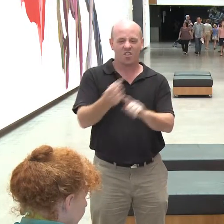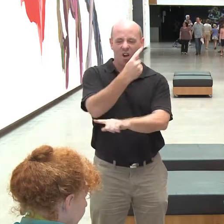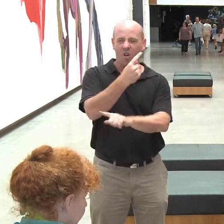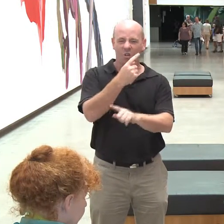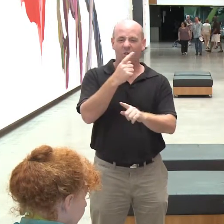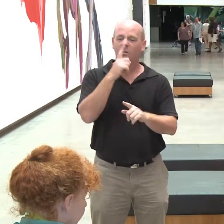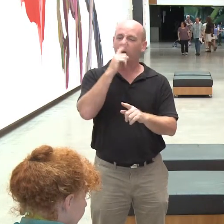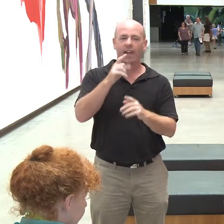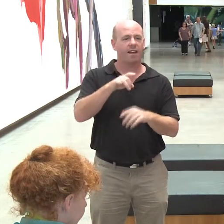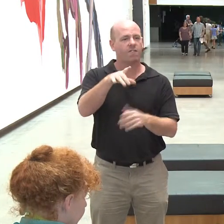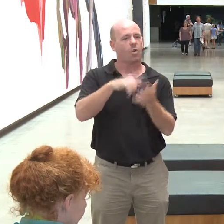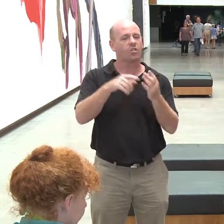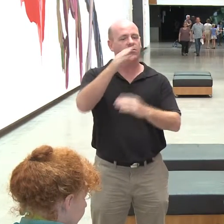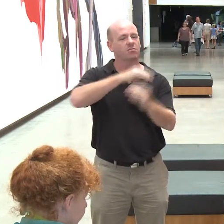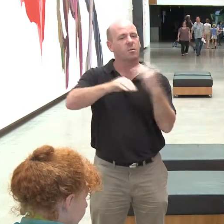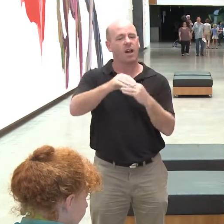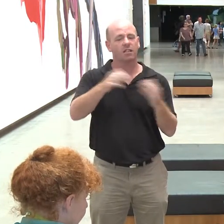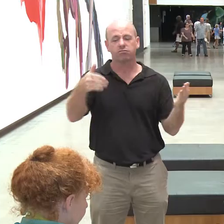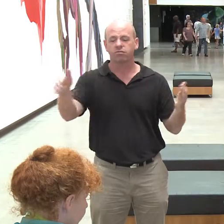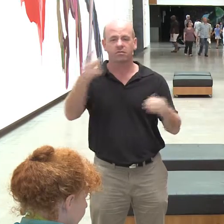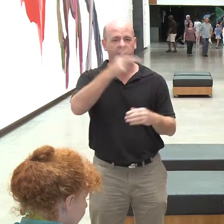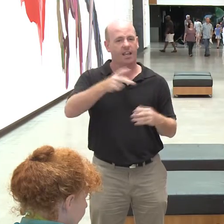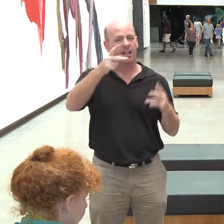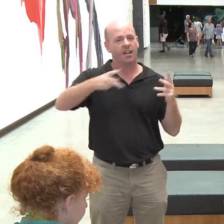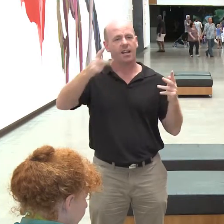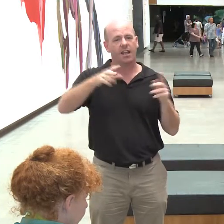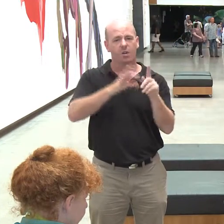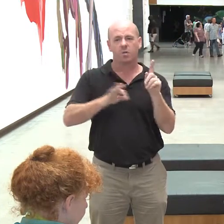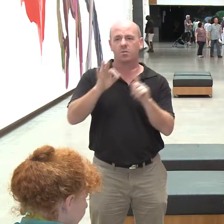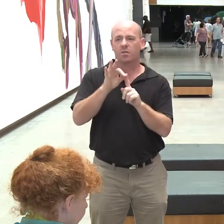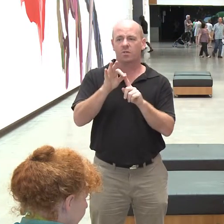didn't work out, I could actually just throw them away.